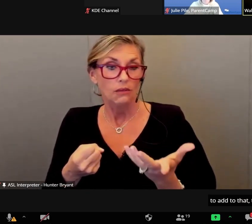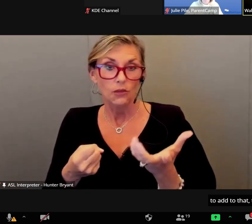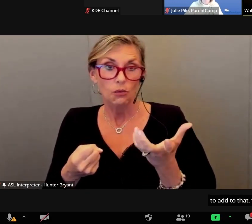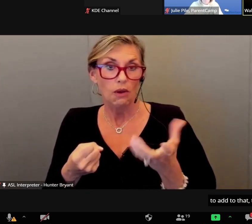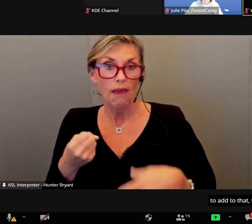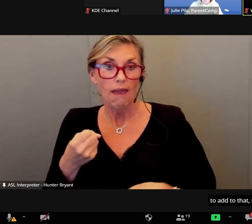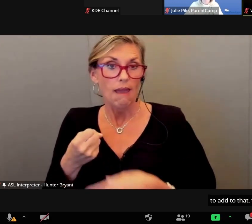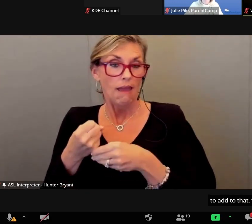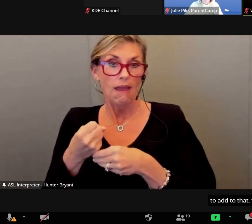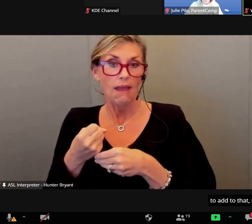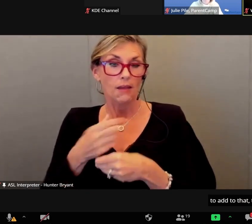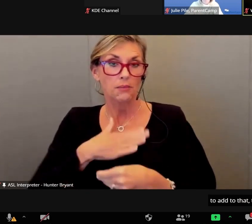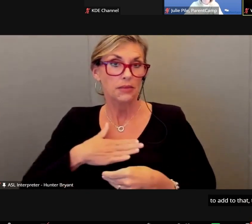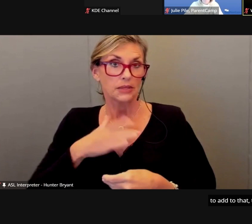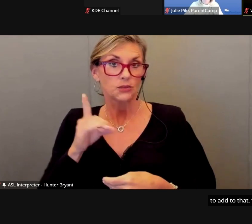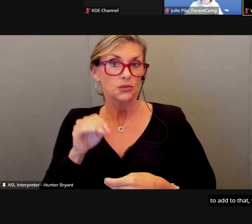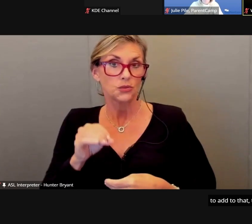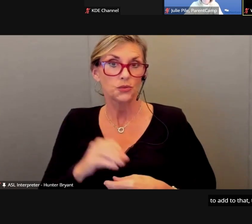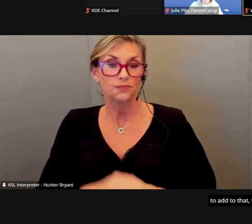to.